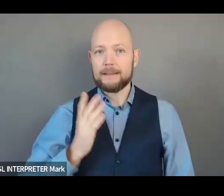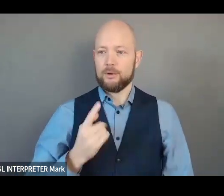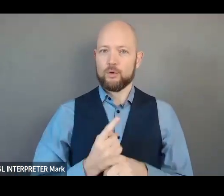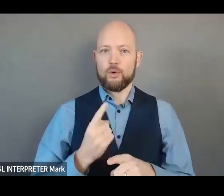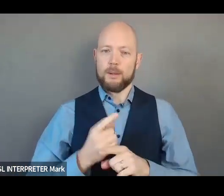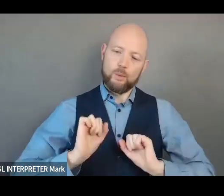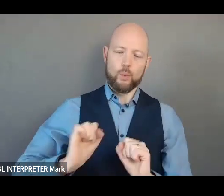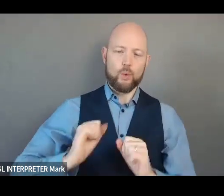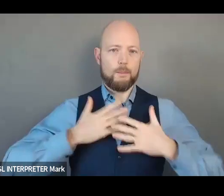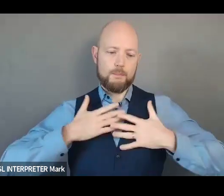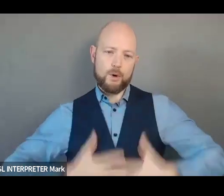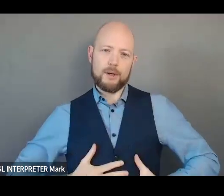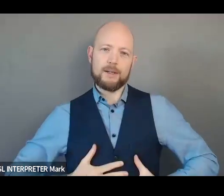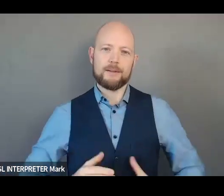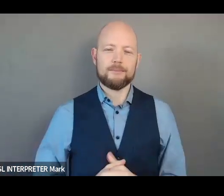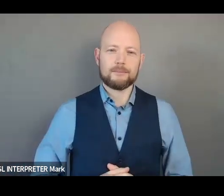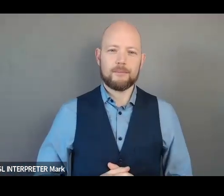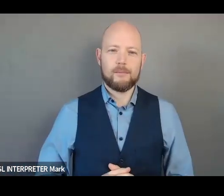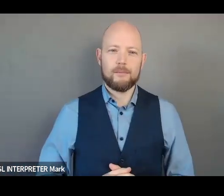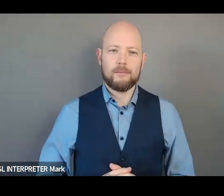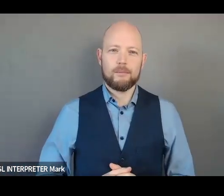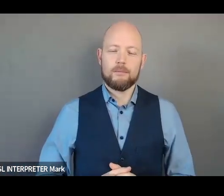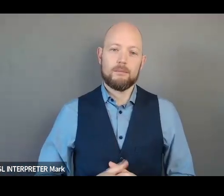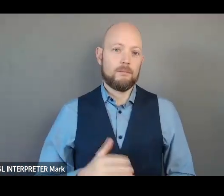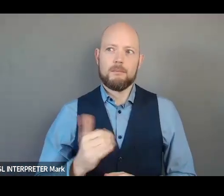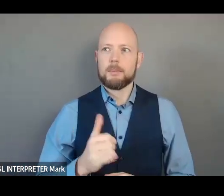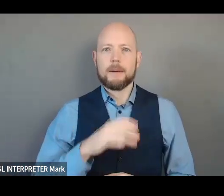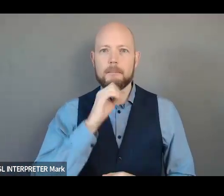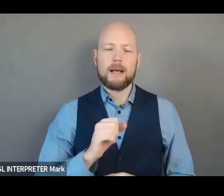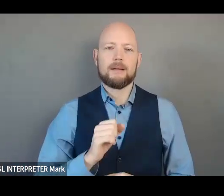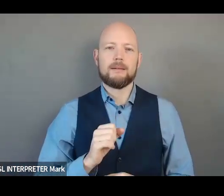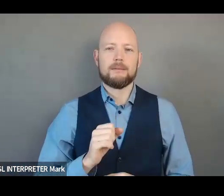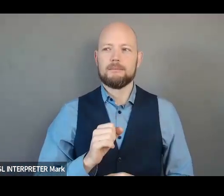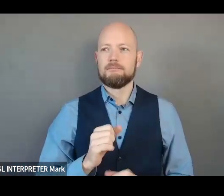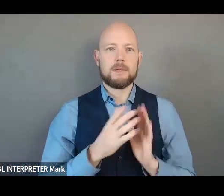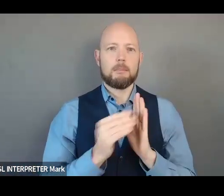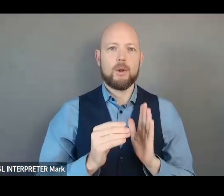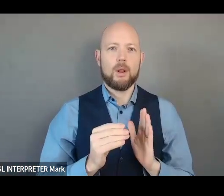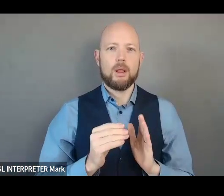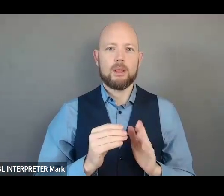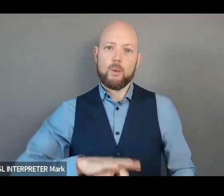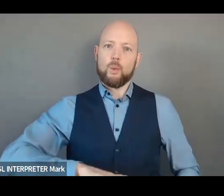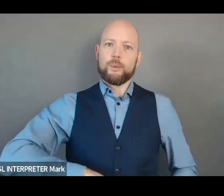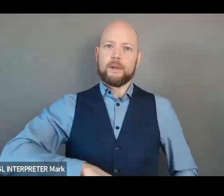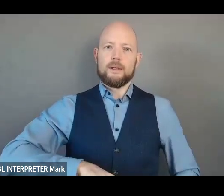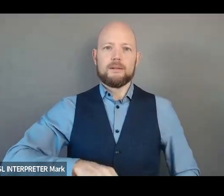up opportunities for people to talk about things like continence issues that they may not have been able to do before.